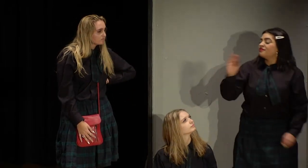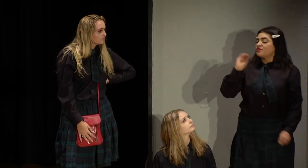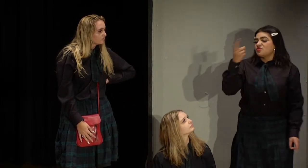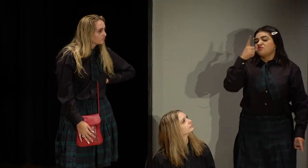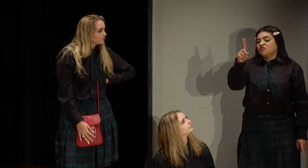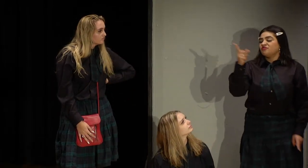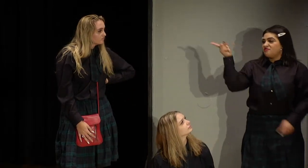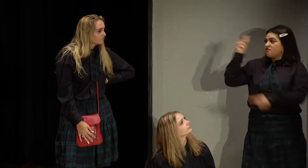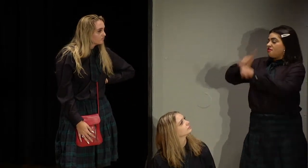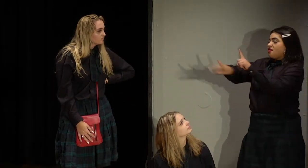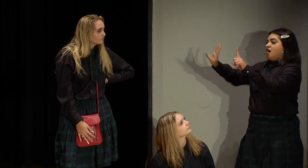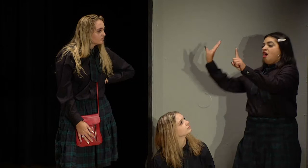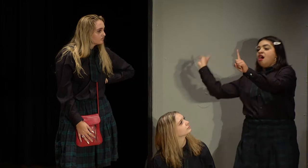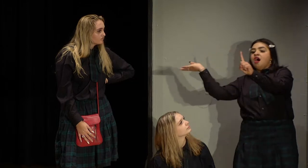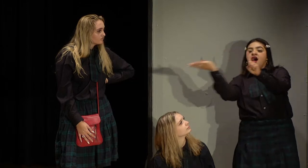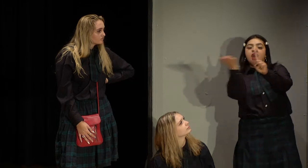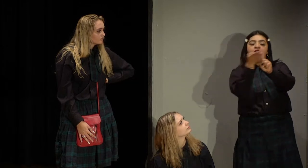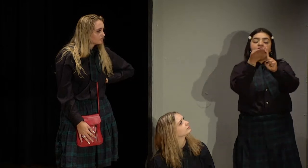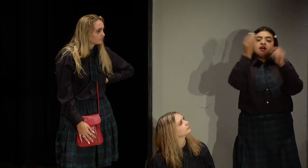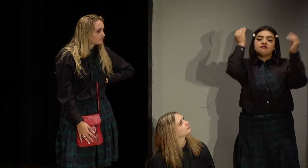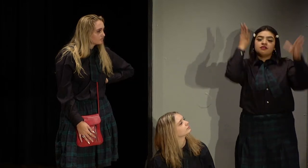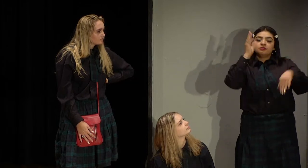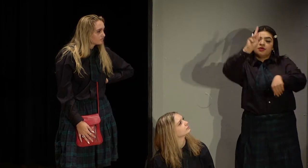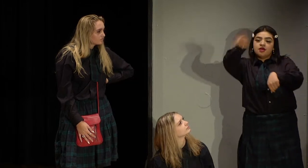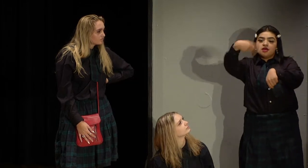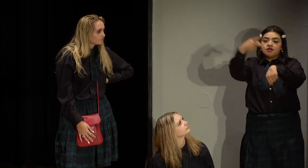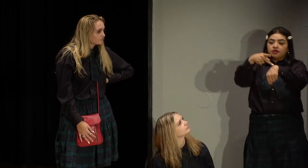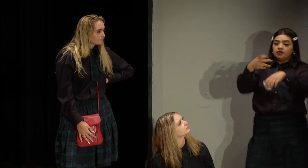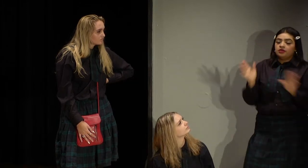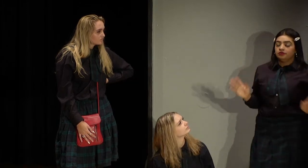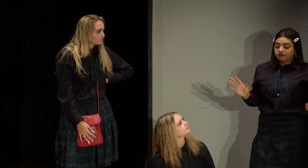stands. No offense, but I don't think you'll be able to convince them